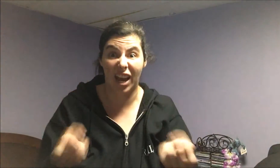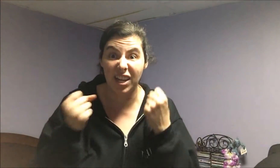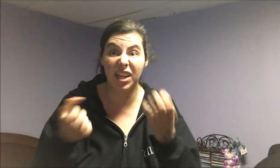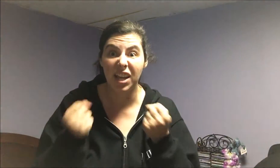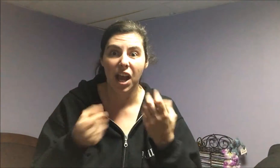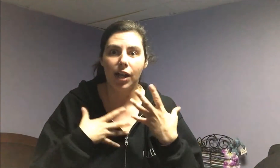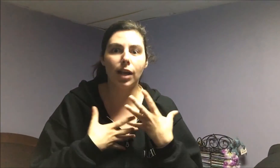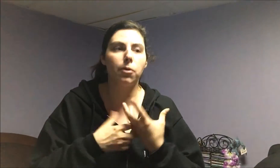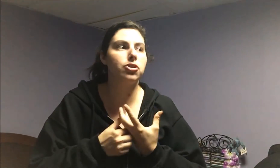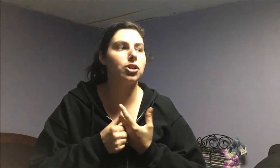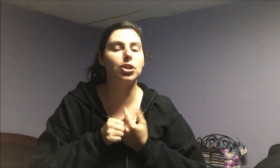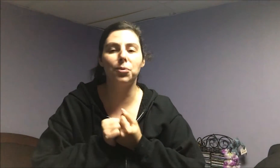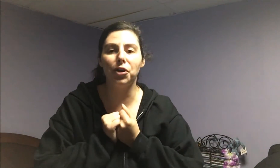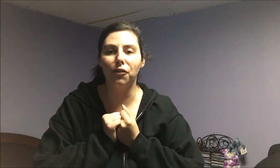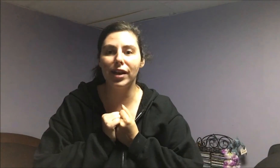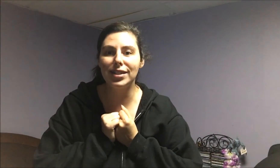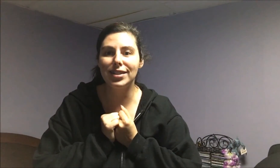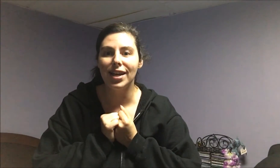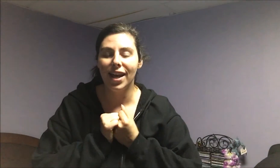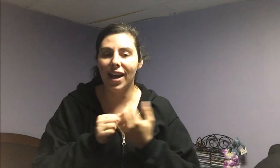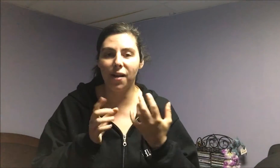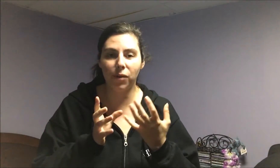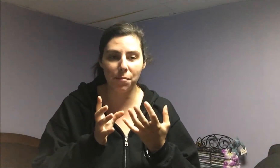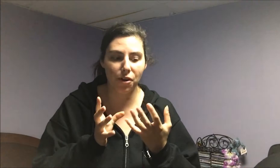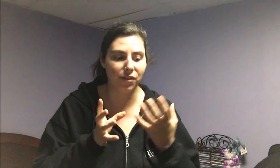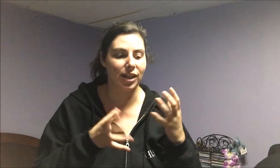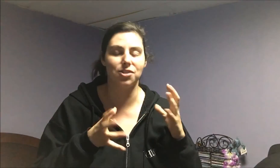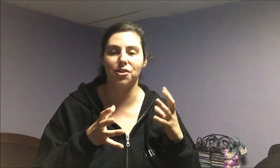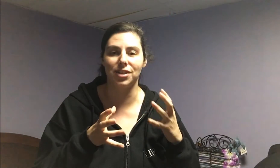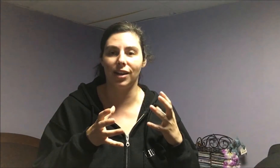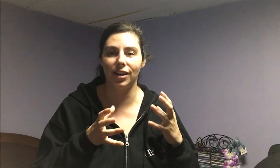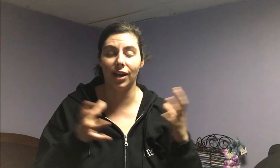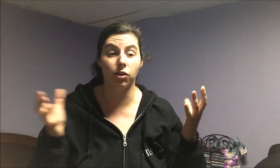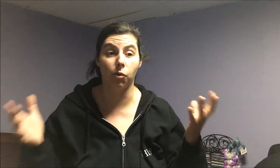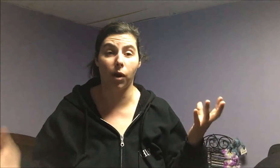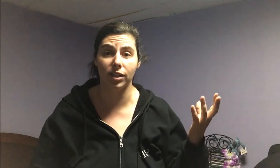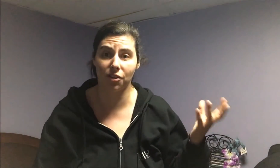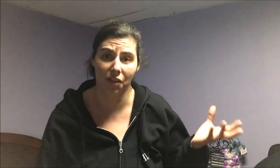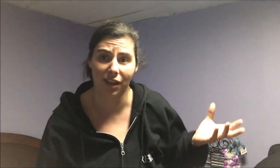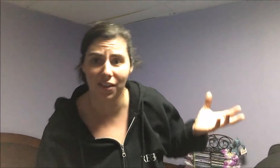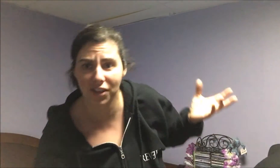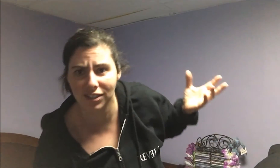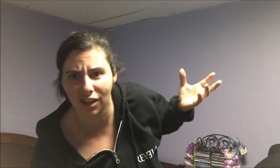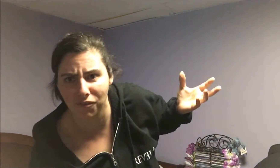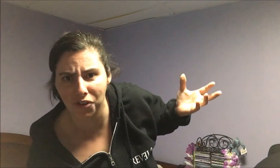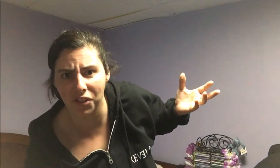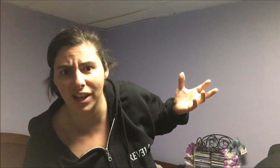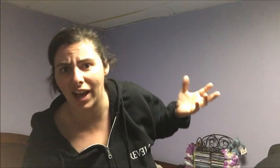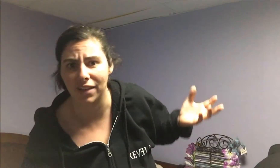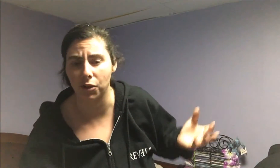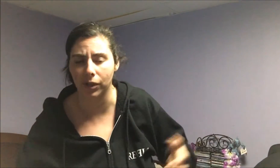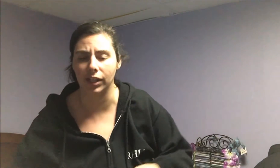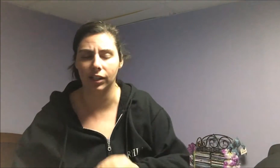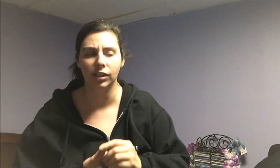signing because I was just so nervous, and when I'm nervous, I start signing. I don't know why, it's a thing. I think it's a comfort thing, I have no idea.